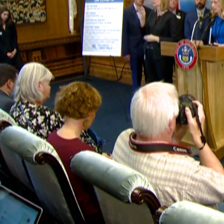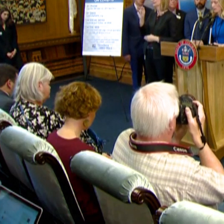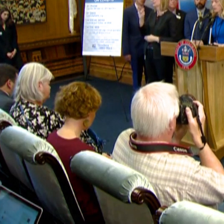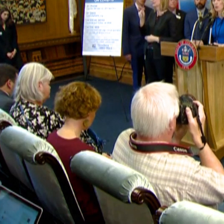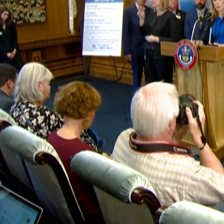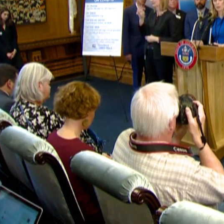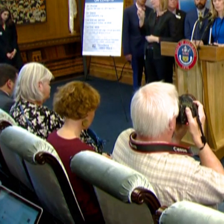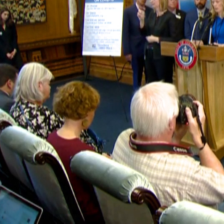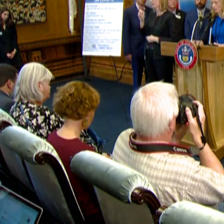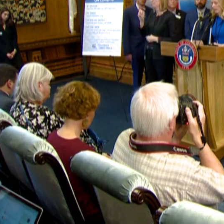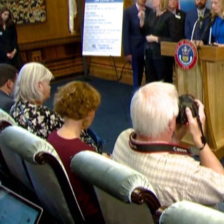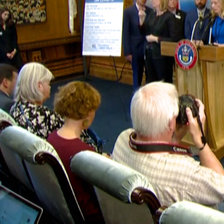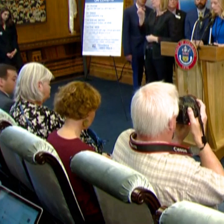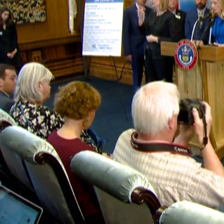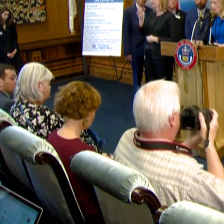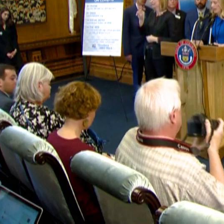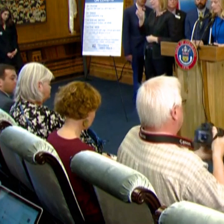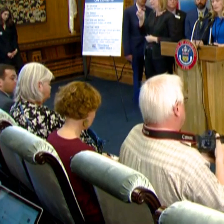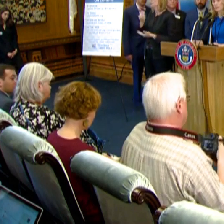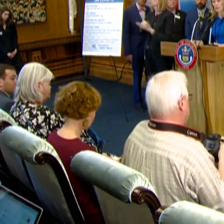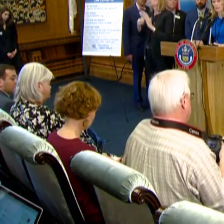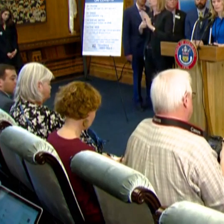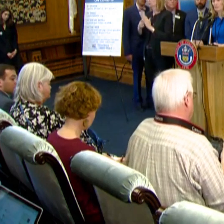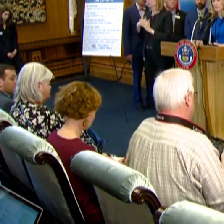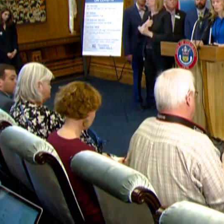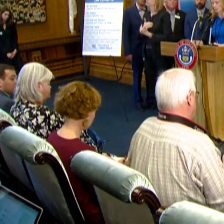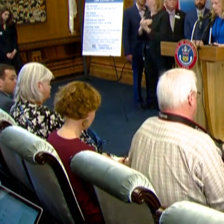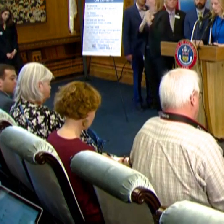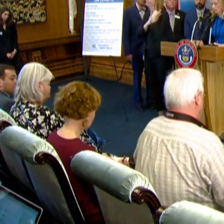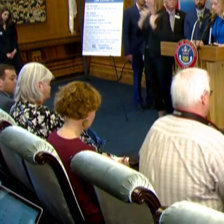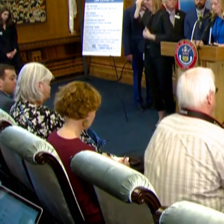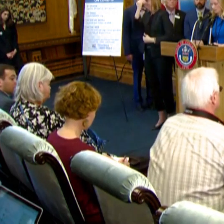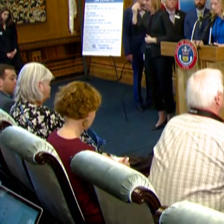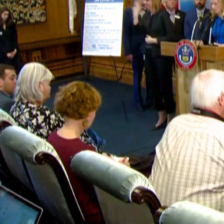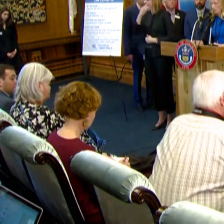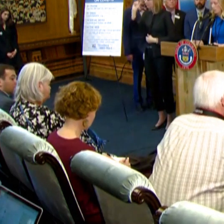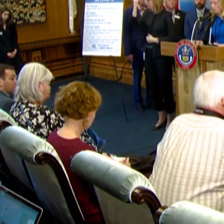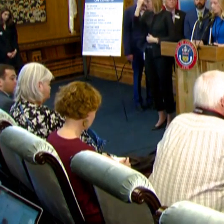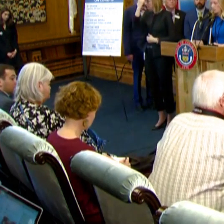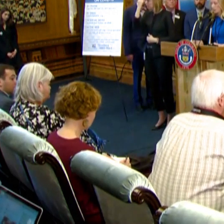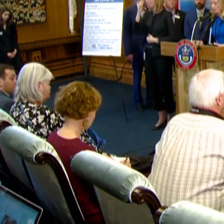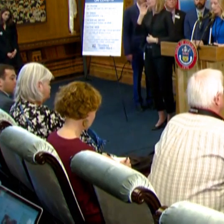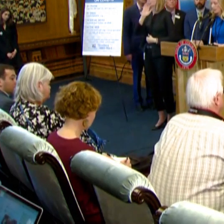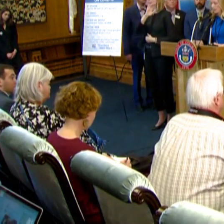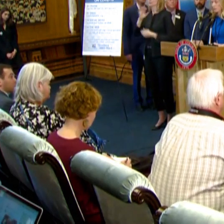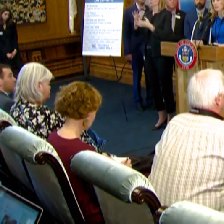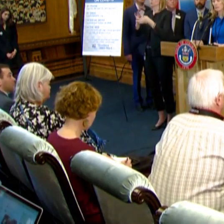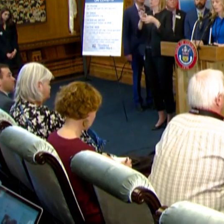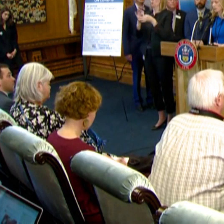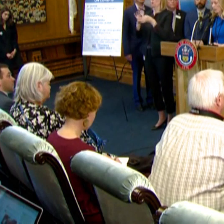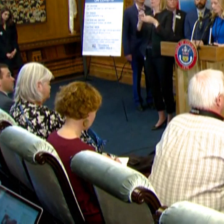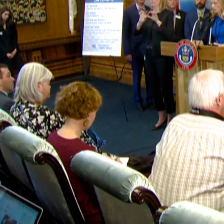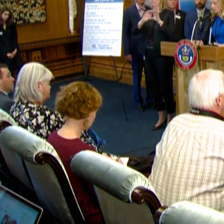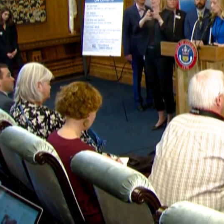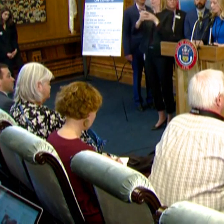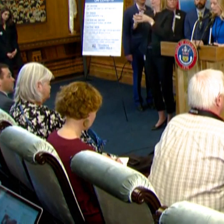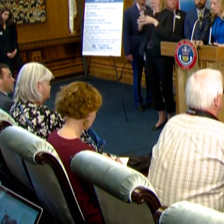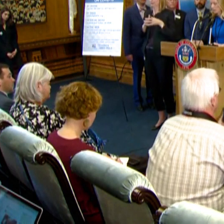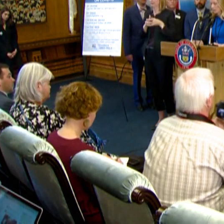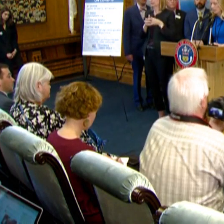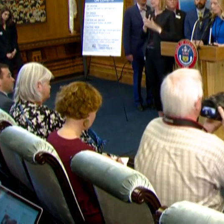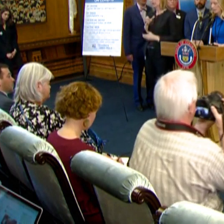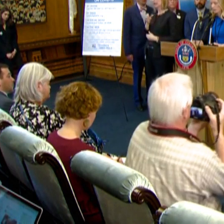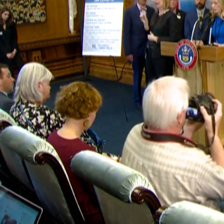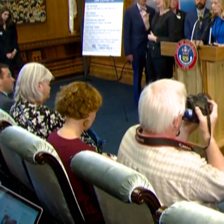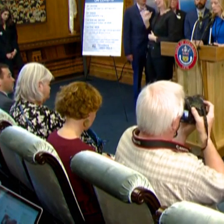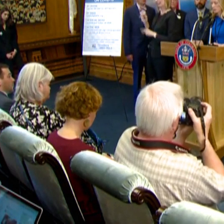notify the governor, local public health, and then the press as soon as possible. We will determine if the patient exposed others. For